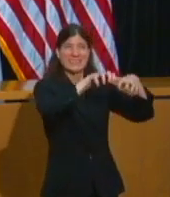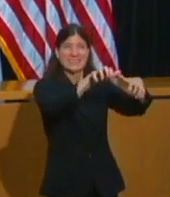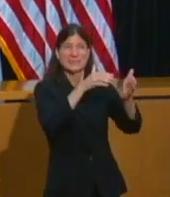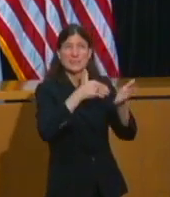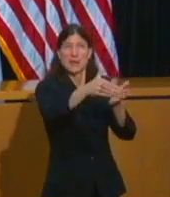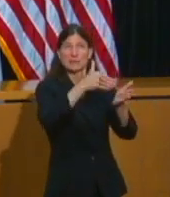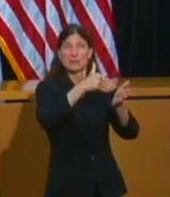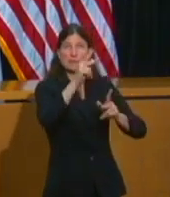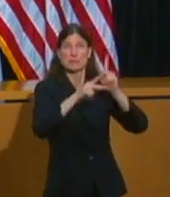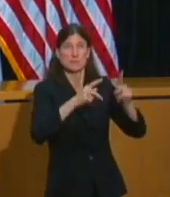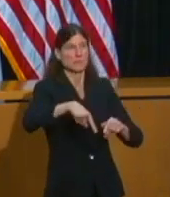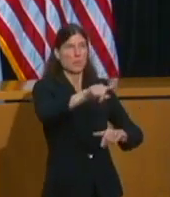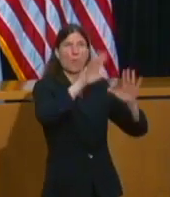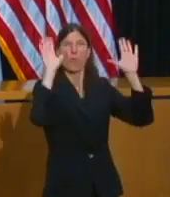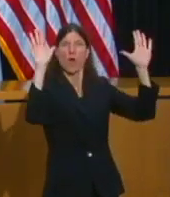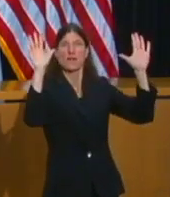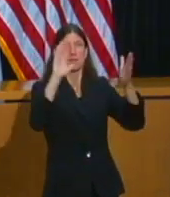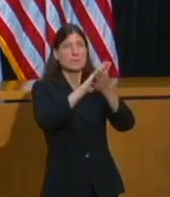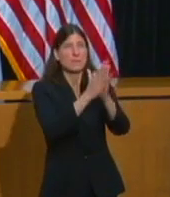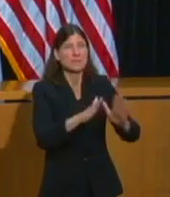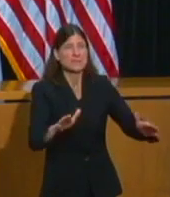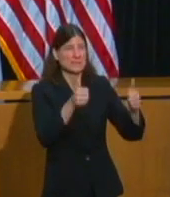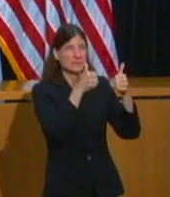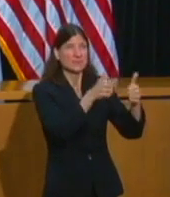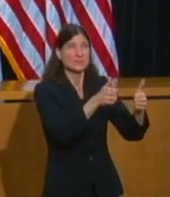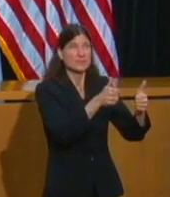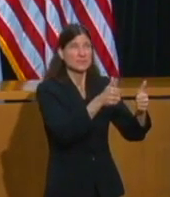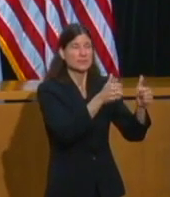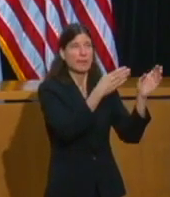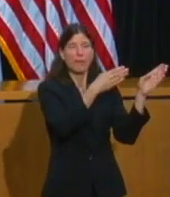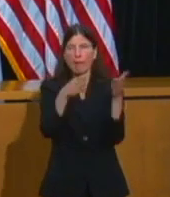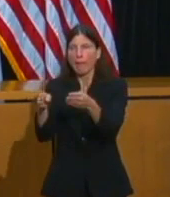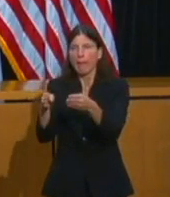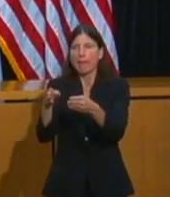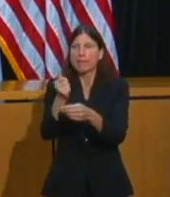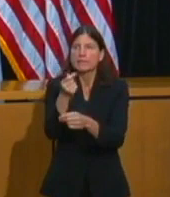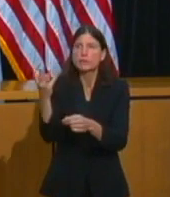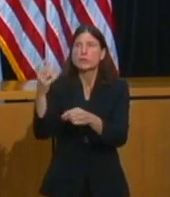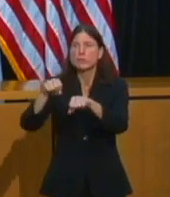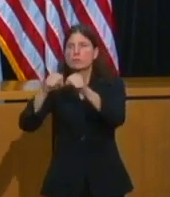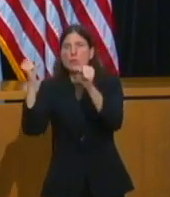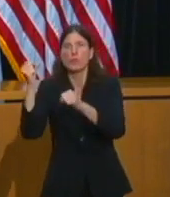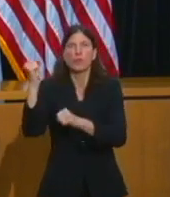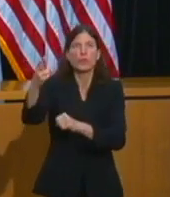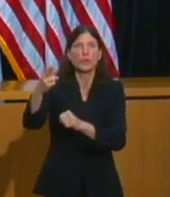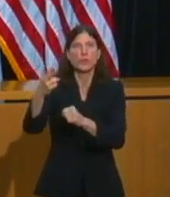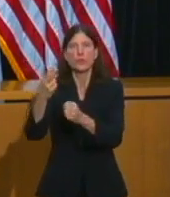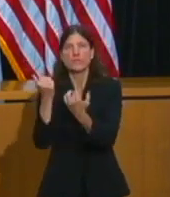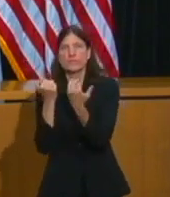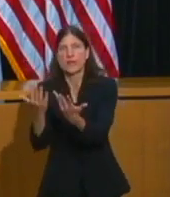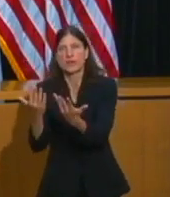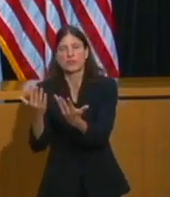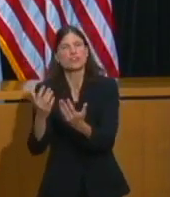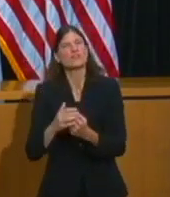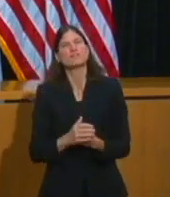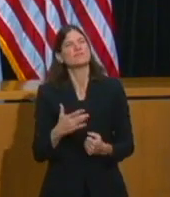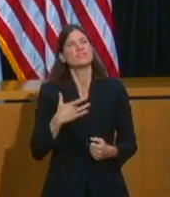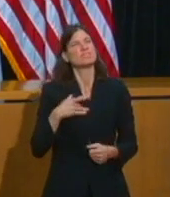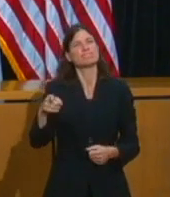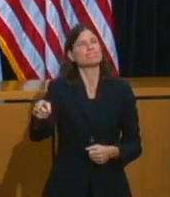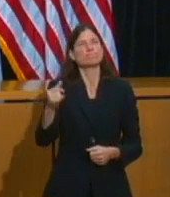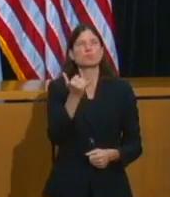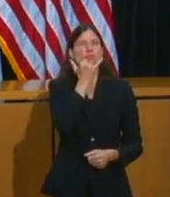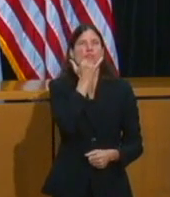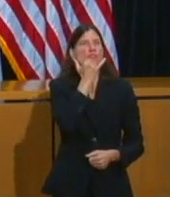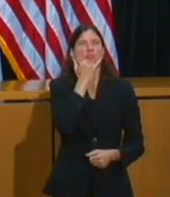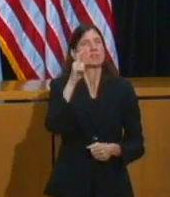messages that so many have come forward to share and to display. As a Commonwealth, we